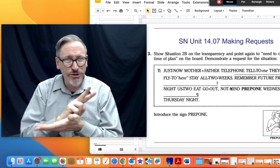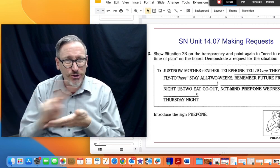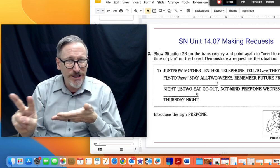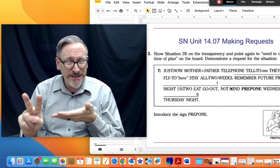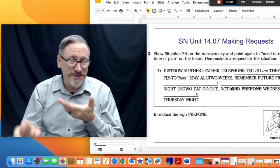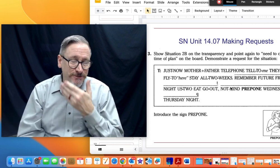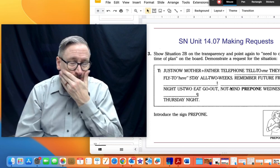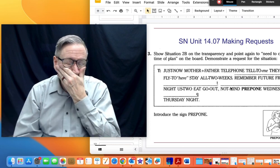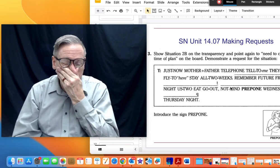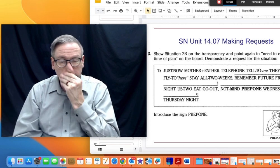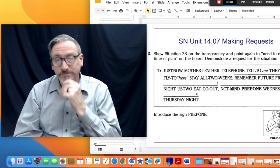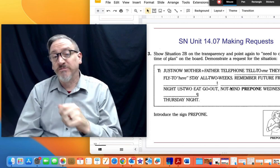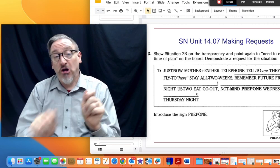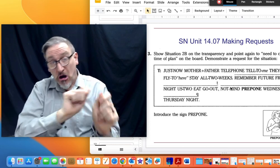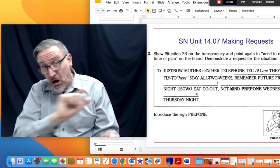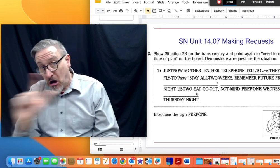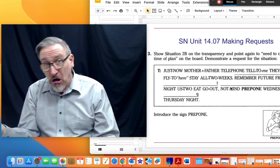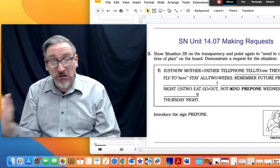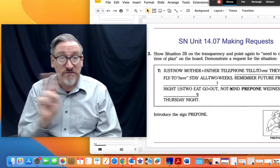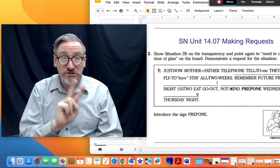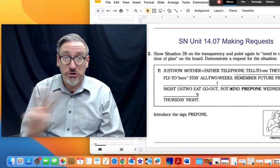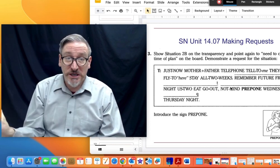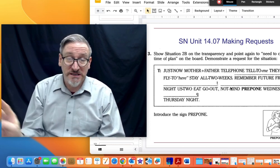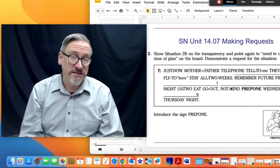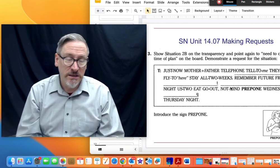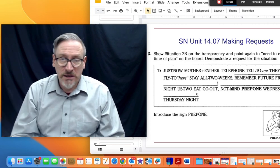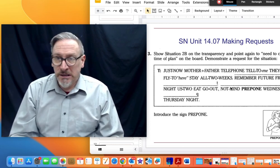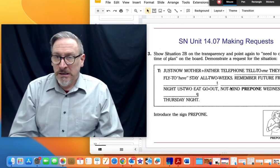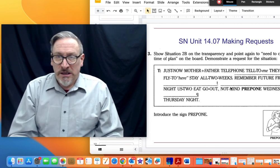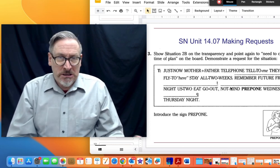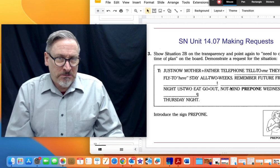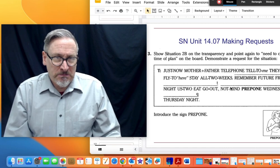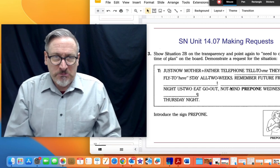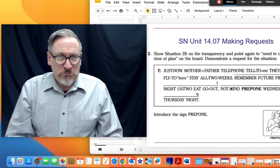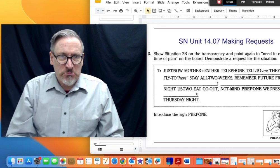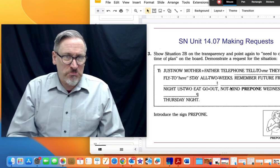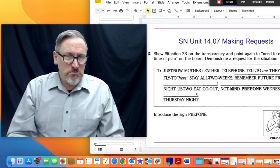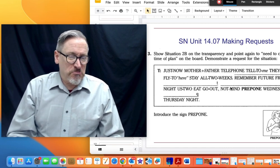all 2 weeks. All 2 weeks.